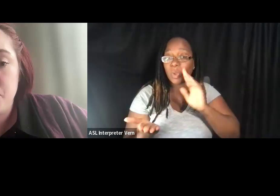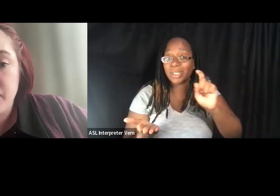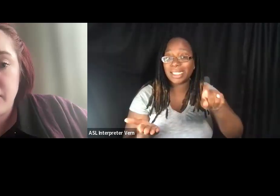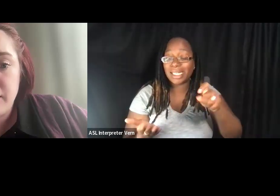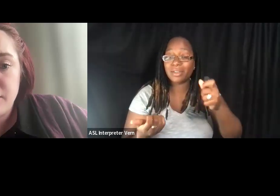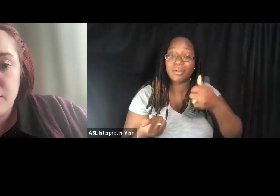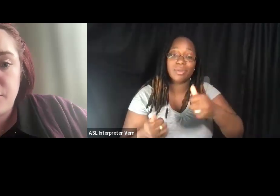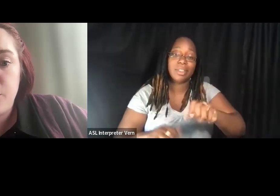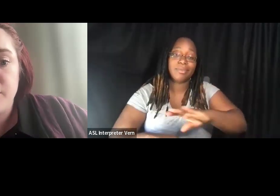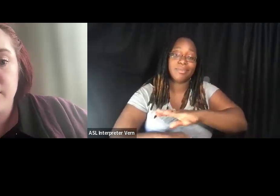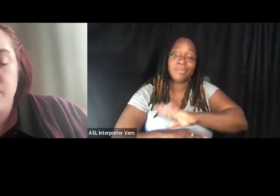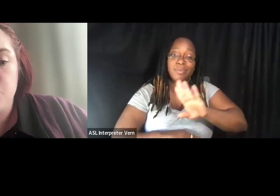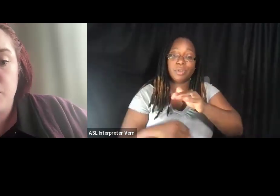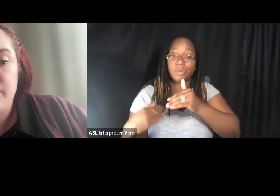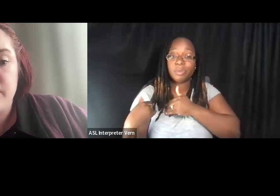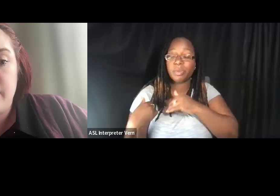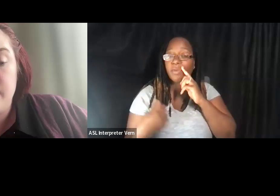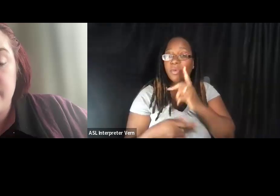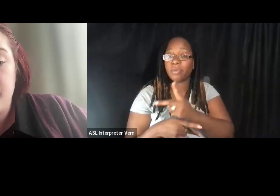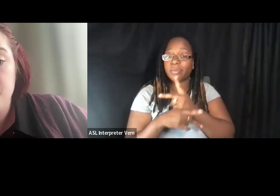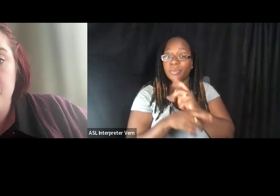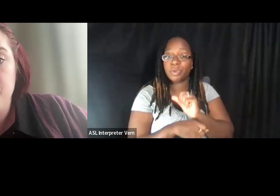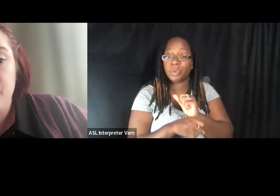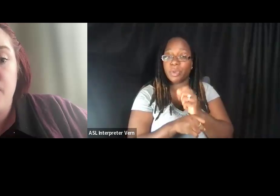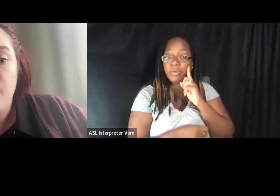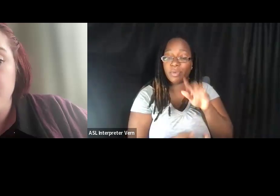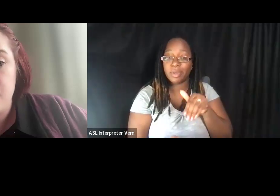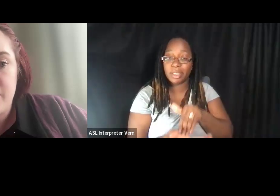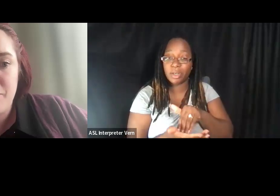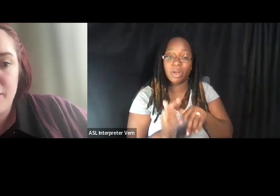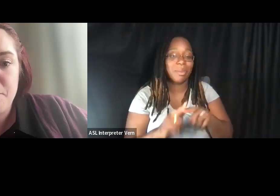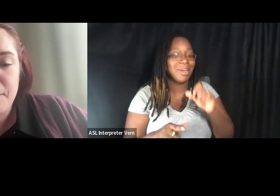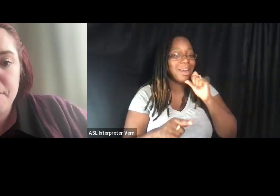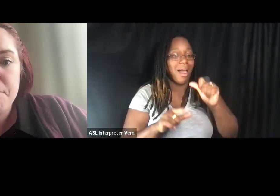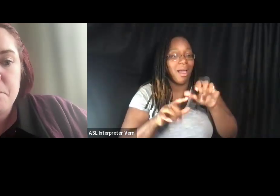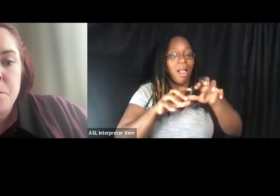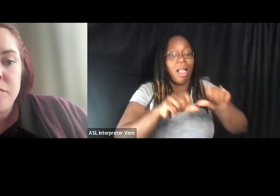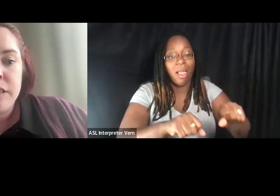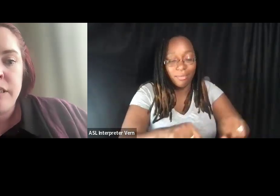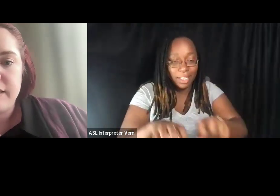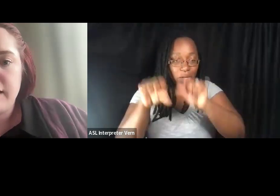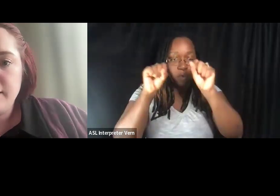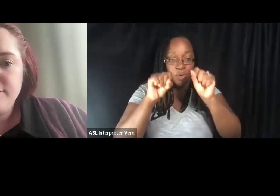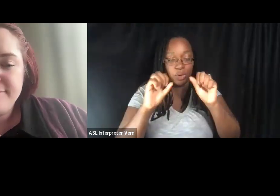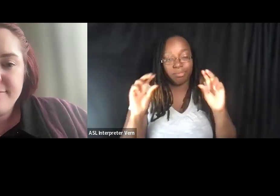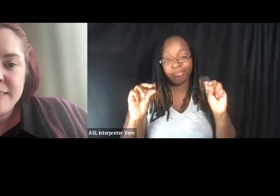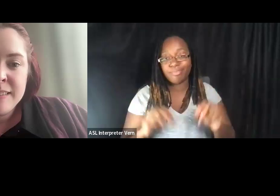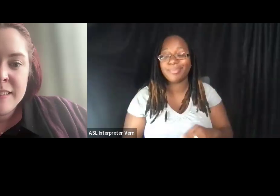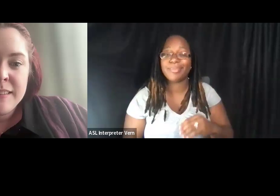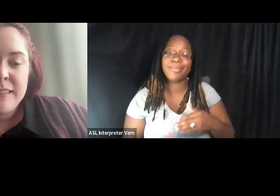meet the responsibilities for overseeing the work of a center, but not overstepping. Next slide.